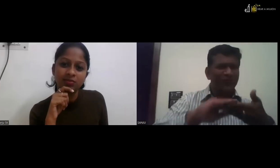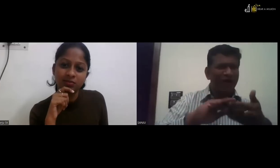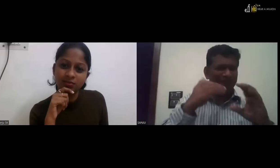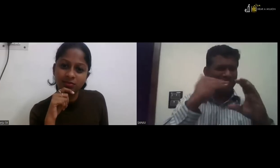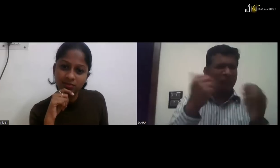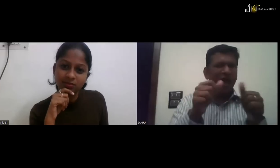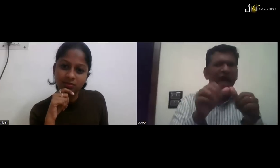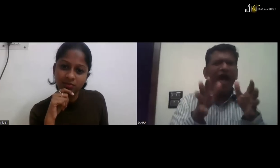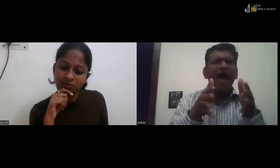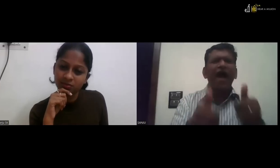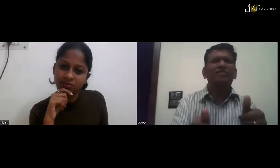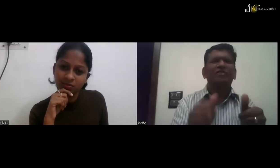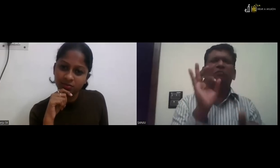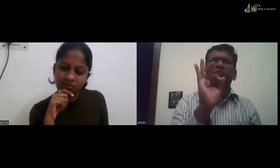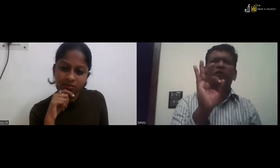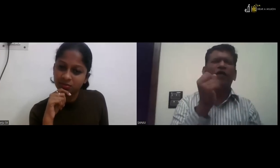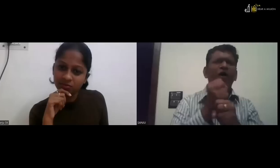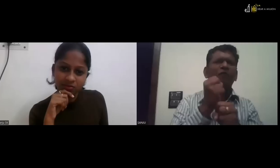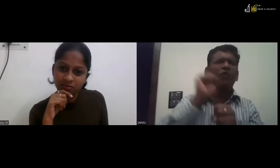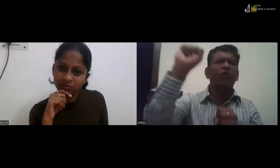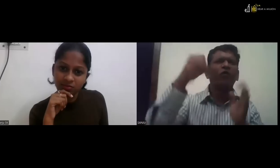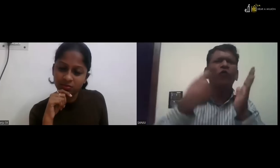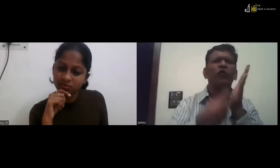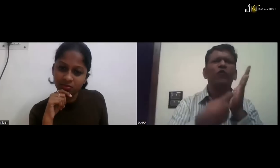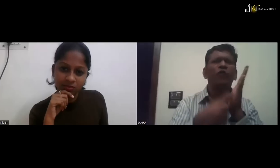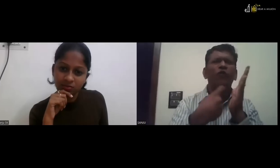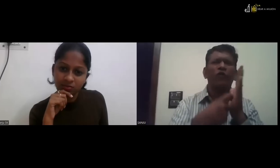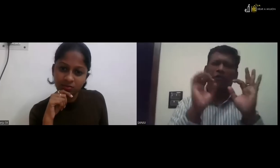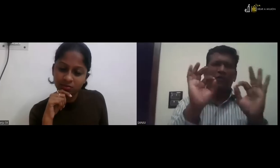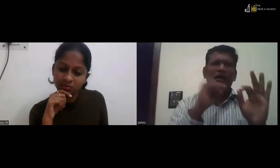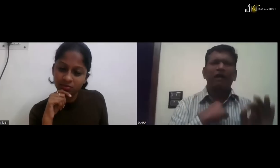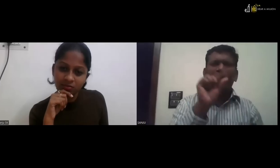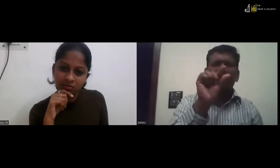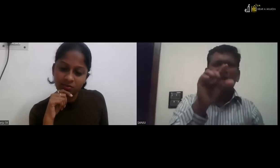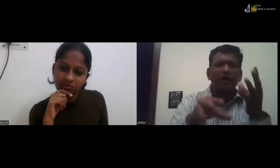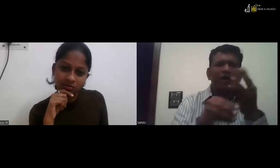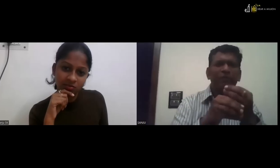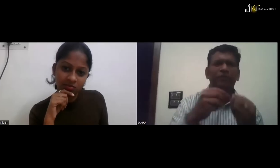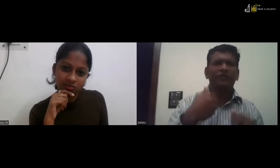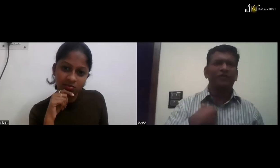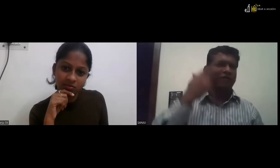to just make our mindset quite enlarged so that